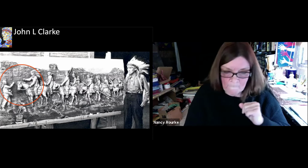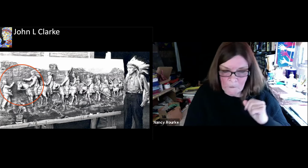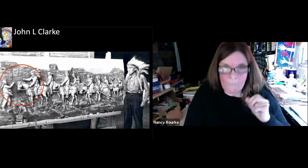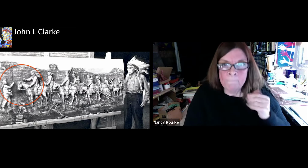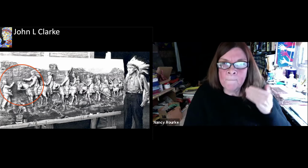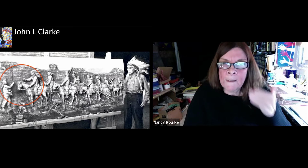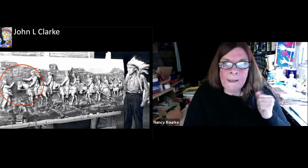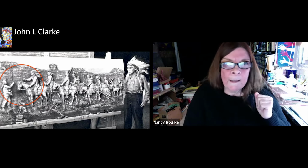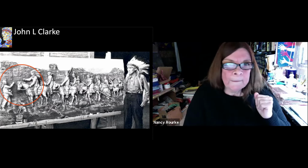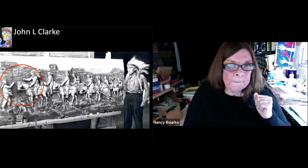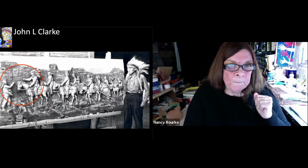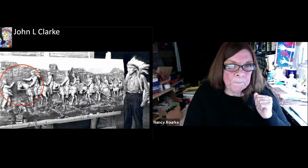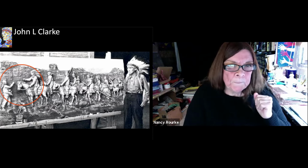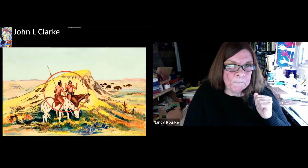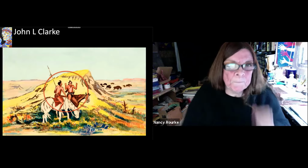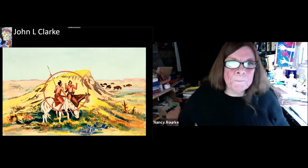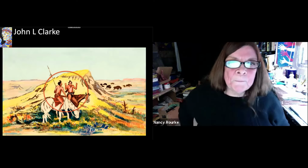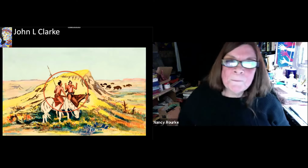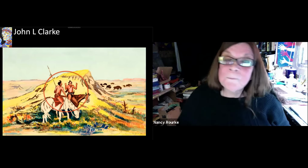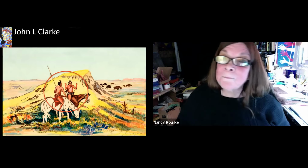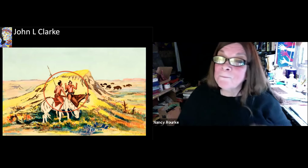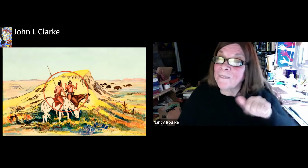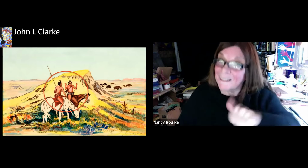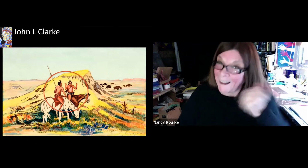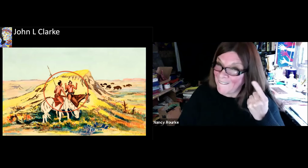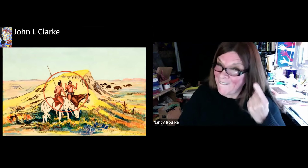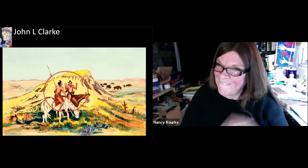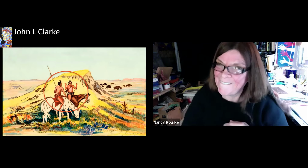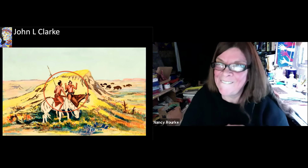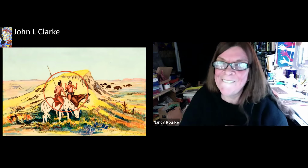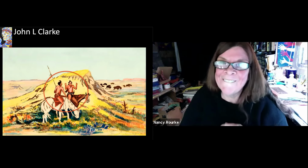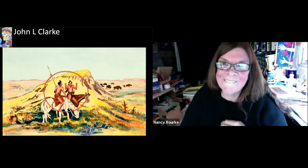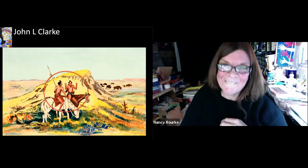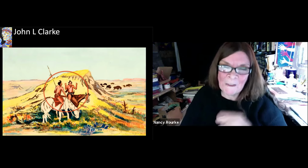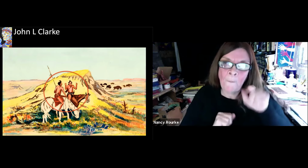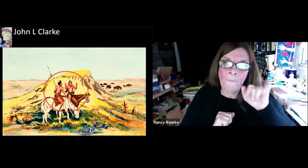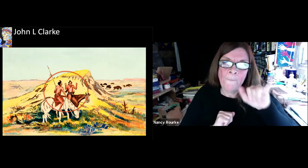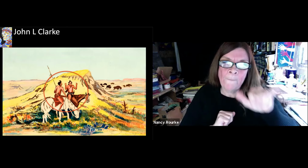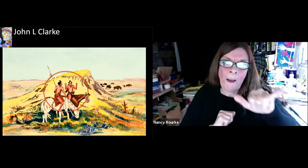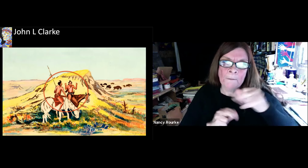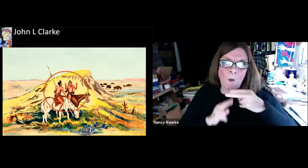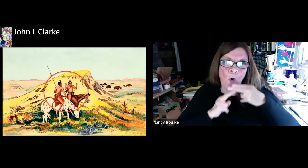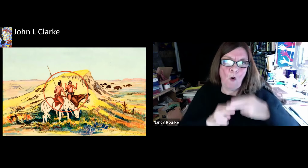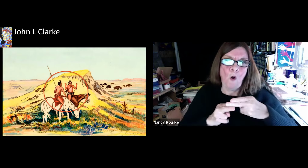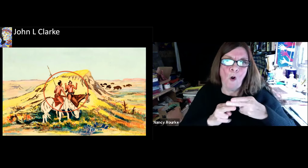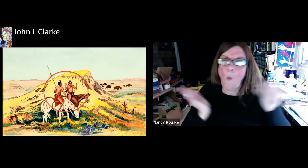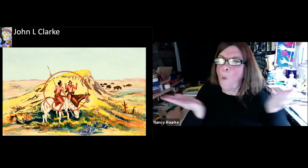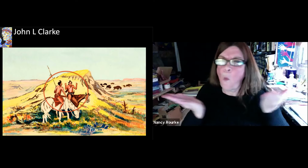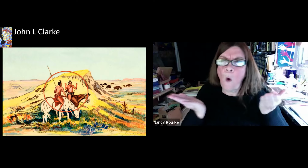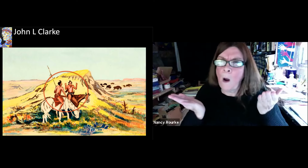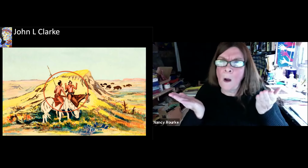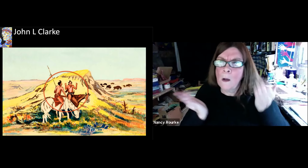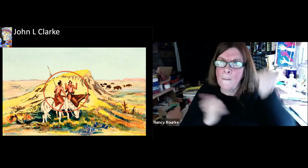I find it fascinating. interesting. Moving on to the next image. This is another one of John's paintings.